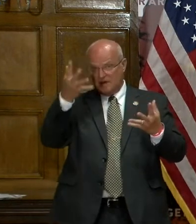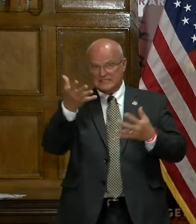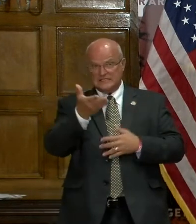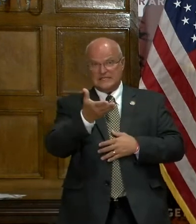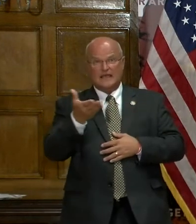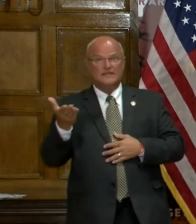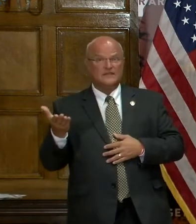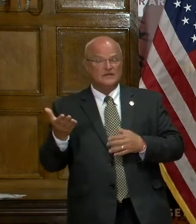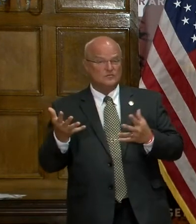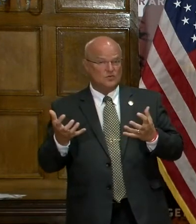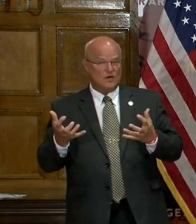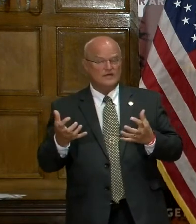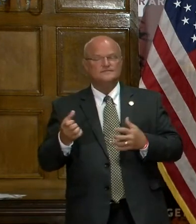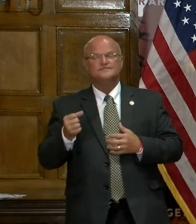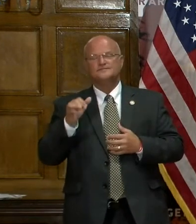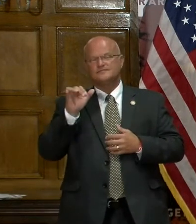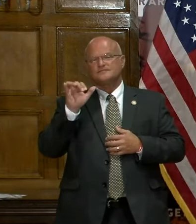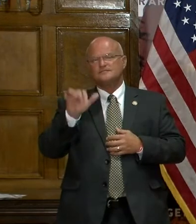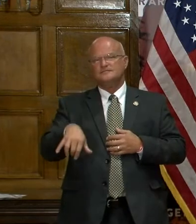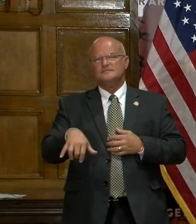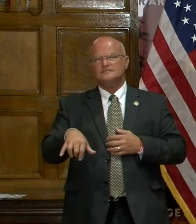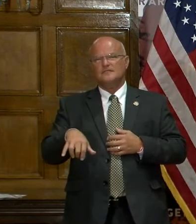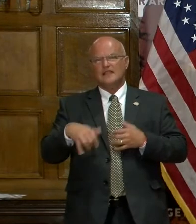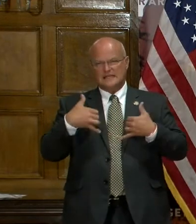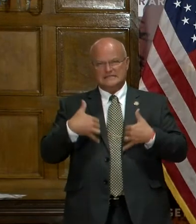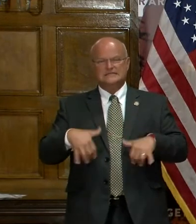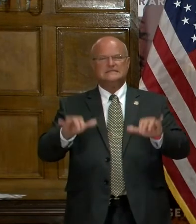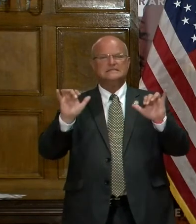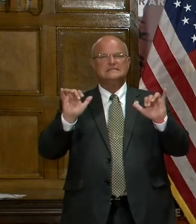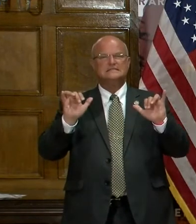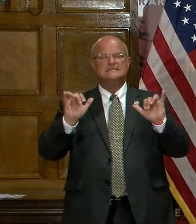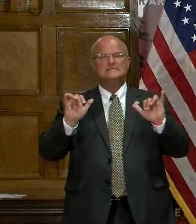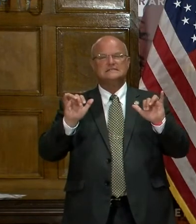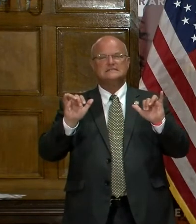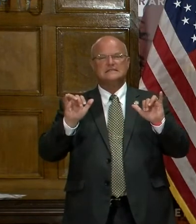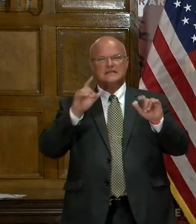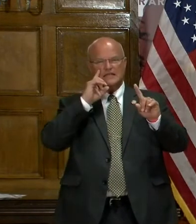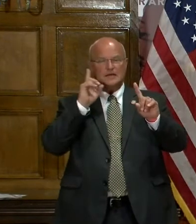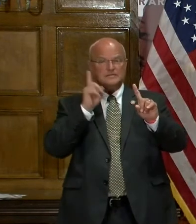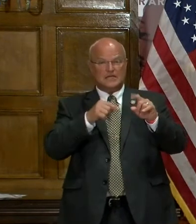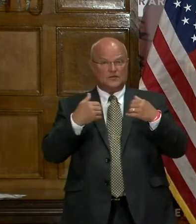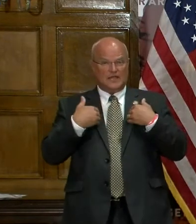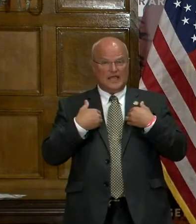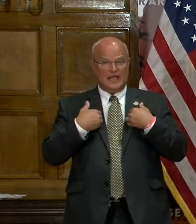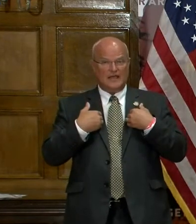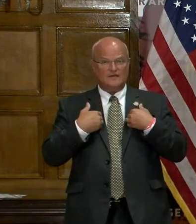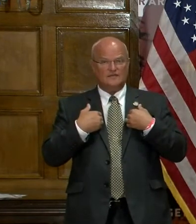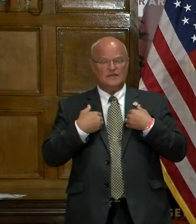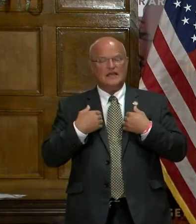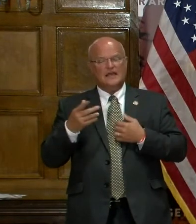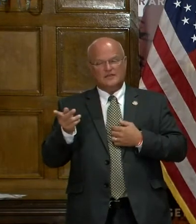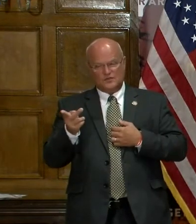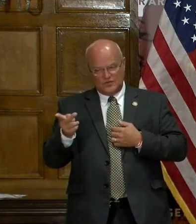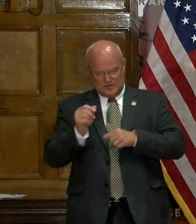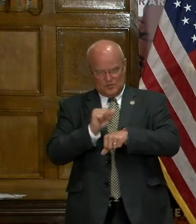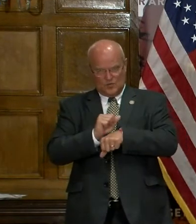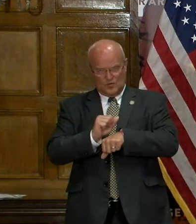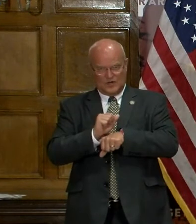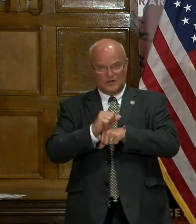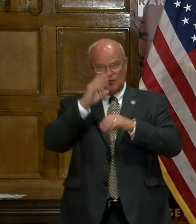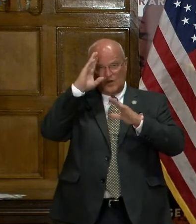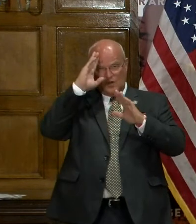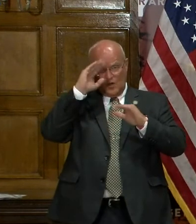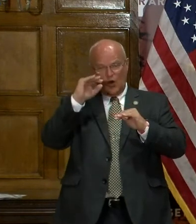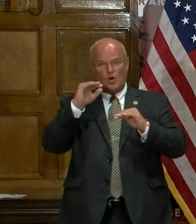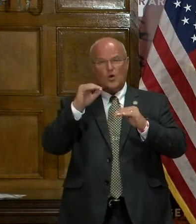out there, and so that's still an objective that we have, that they're working on, and we hope to be able